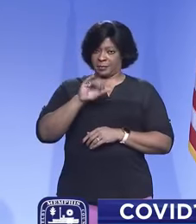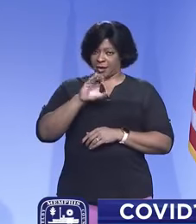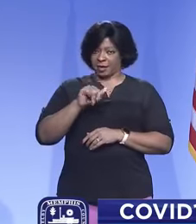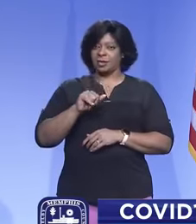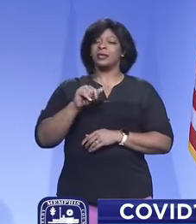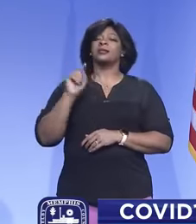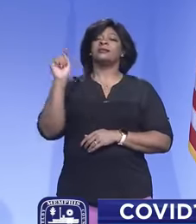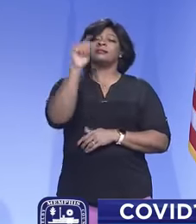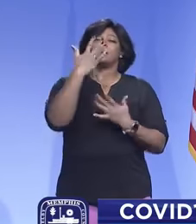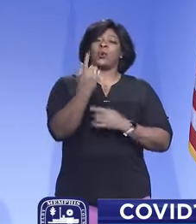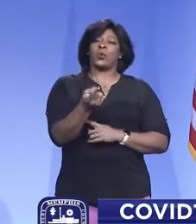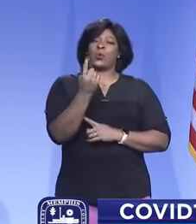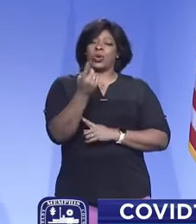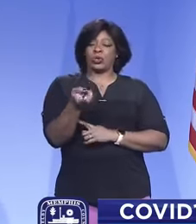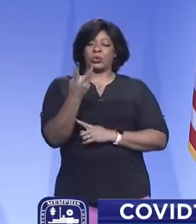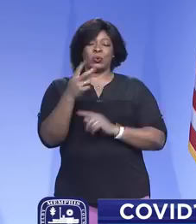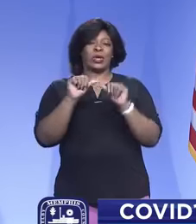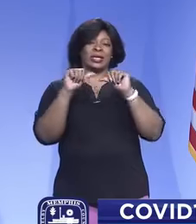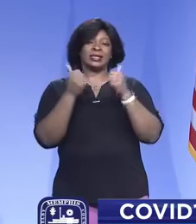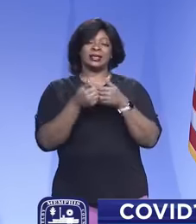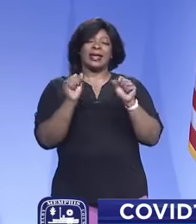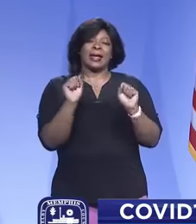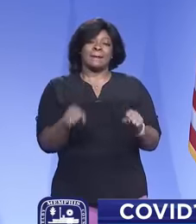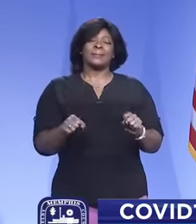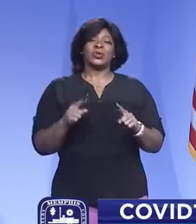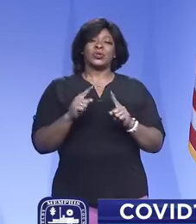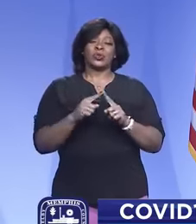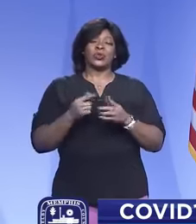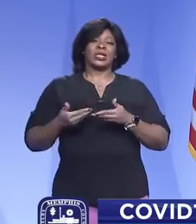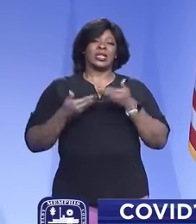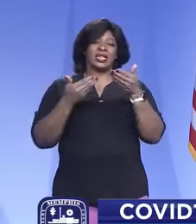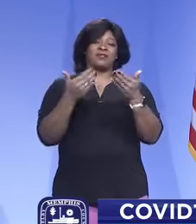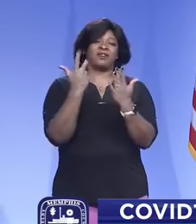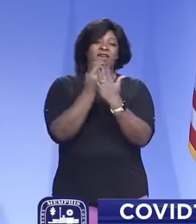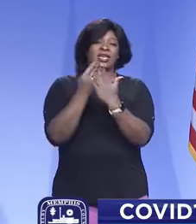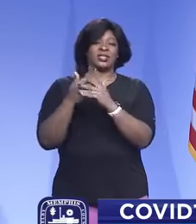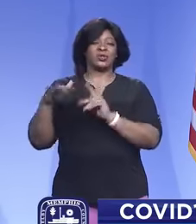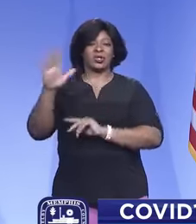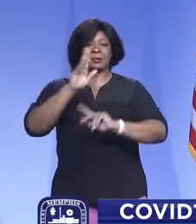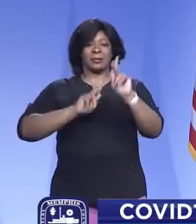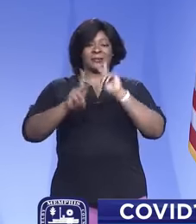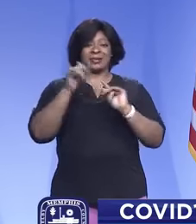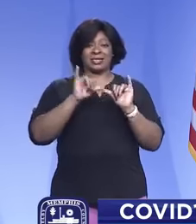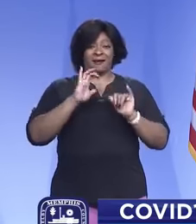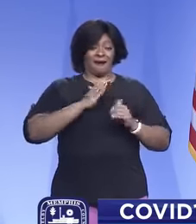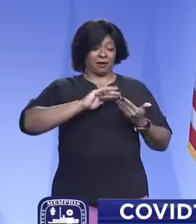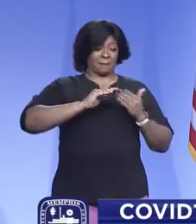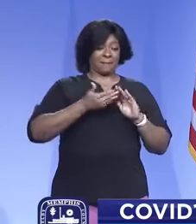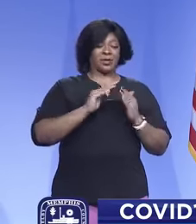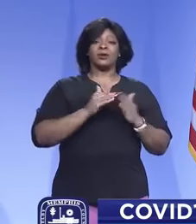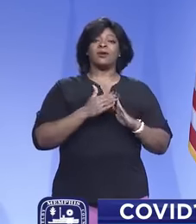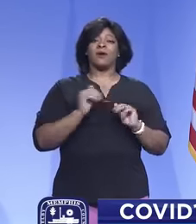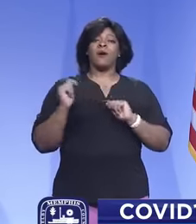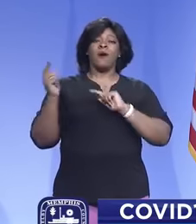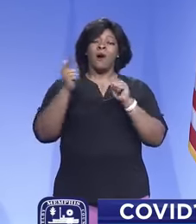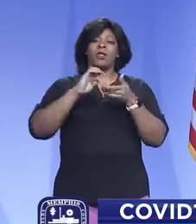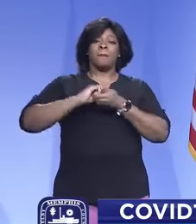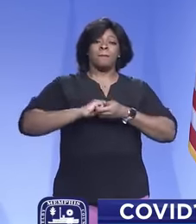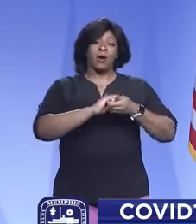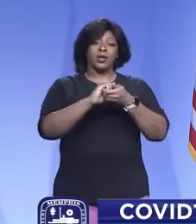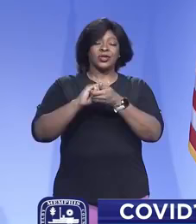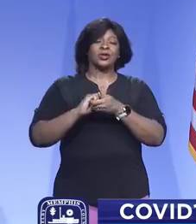only maybe 1 or 2 agencies who are able to deliver vaccine. Because of the size of our community and all of the